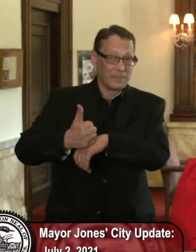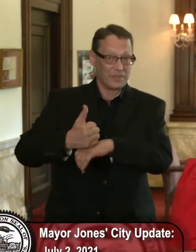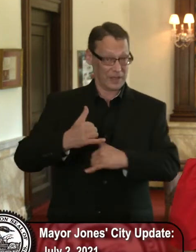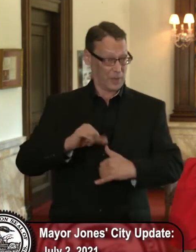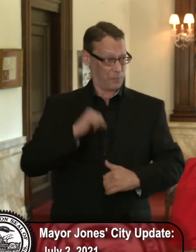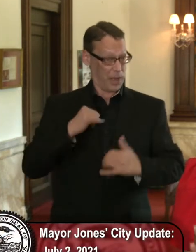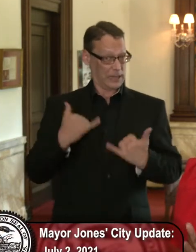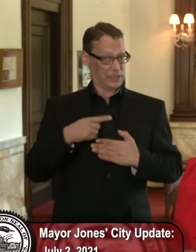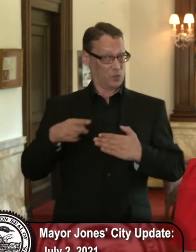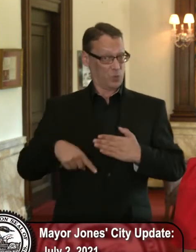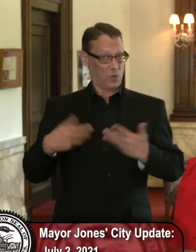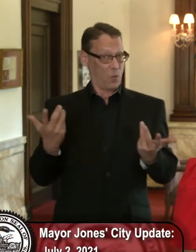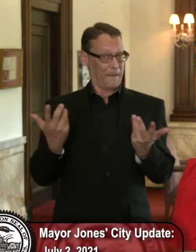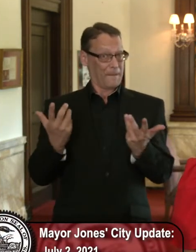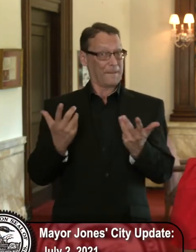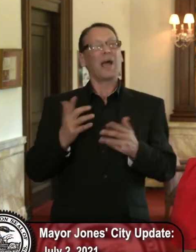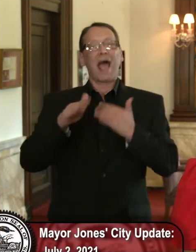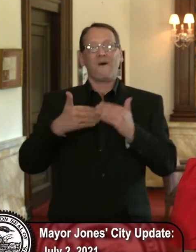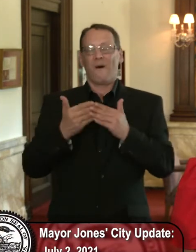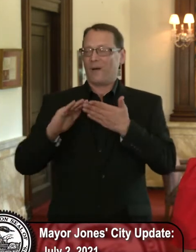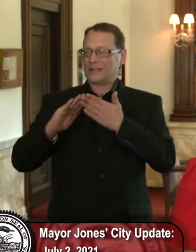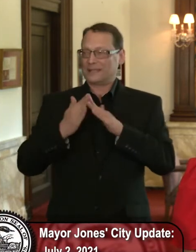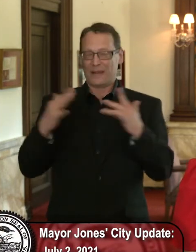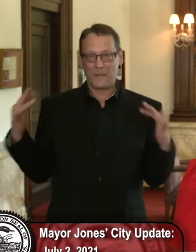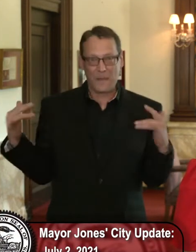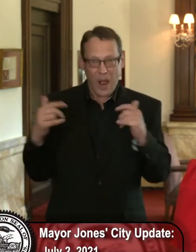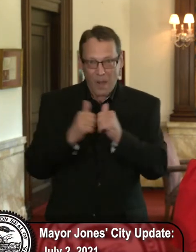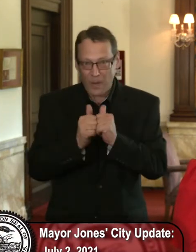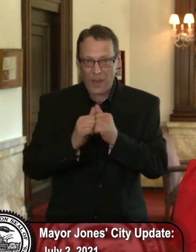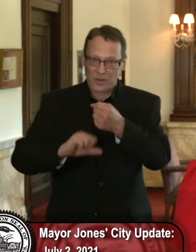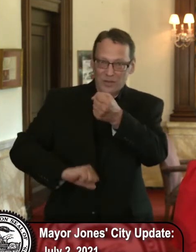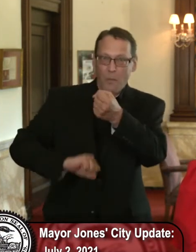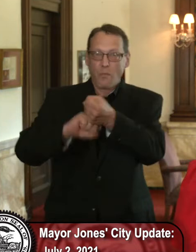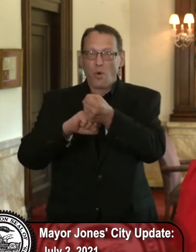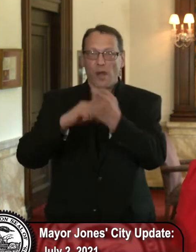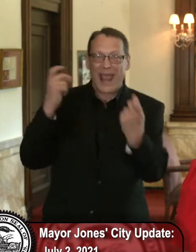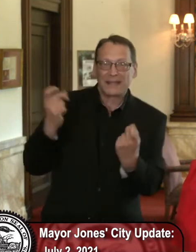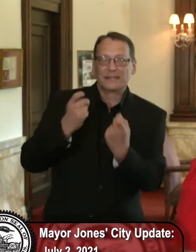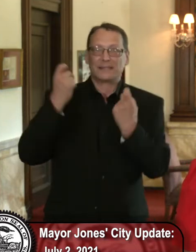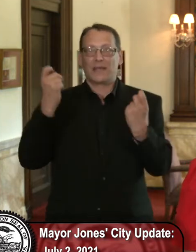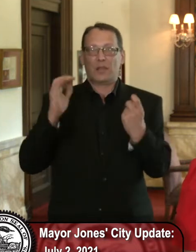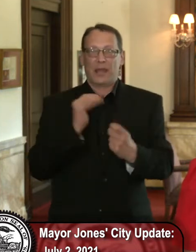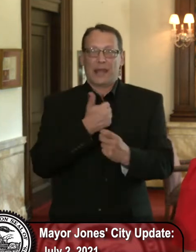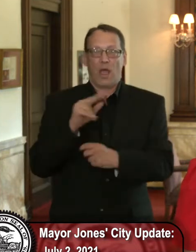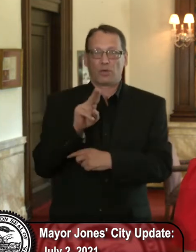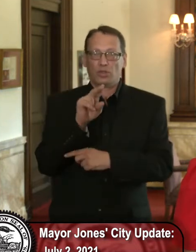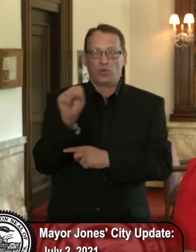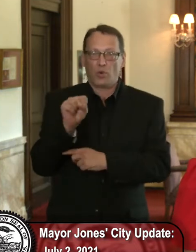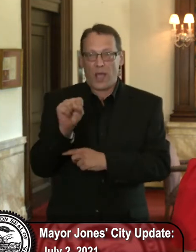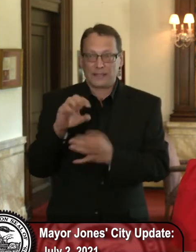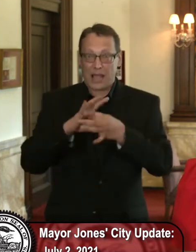this week? Seeing all of our city come together last weekend to support and celebrate our incredible U.S.